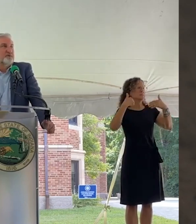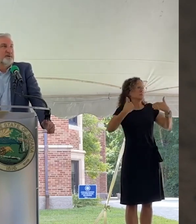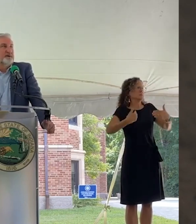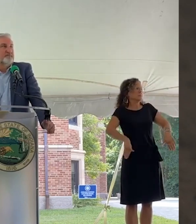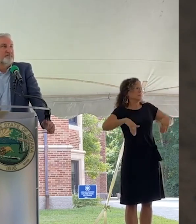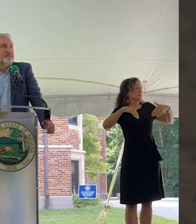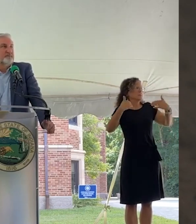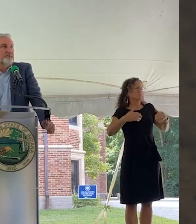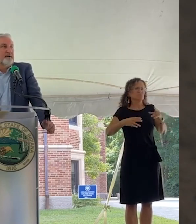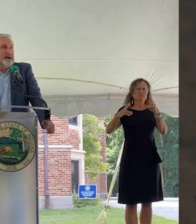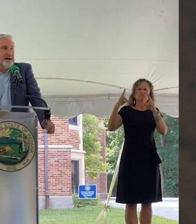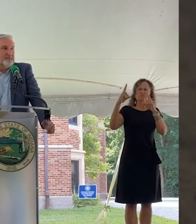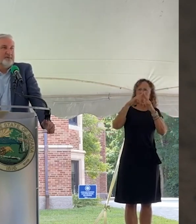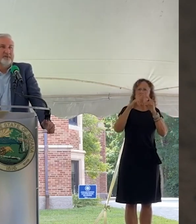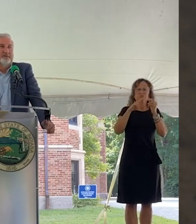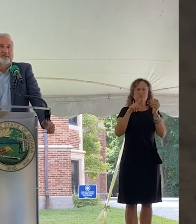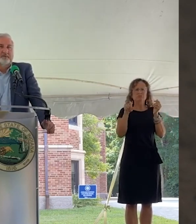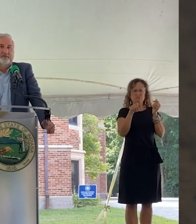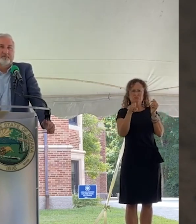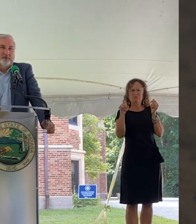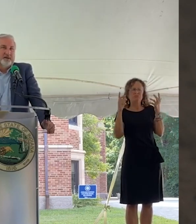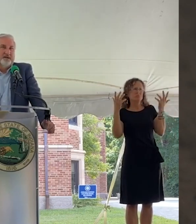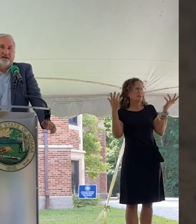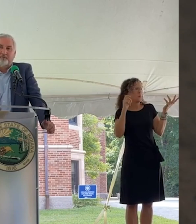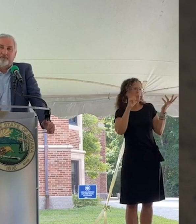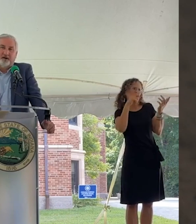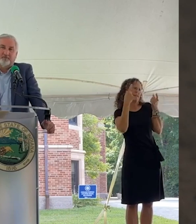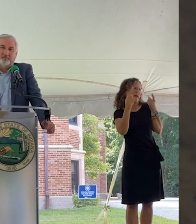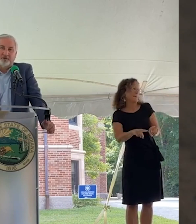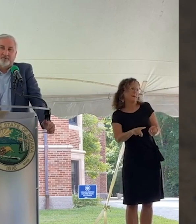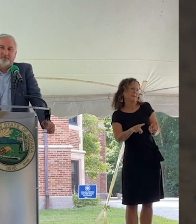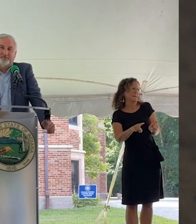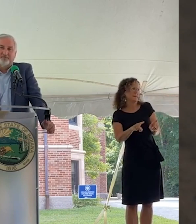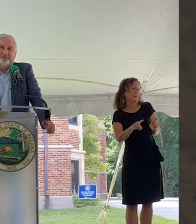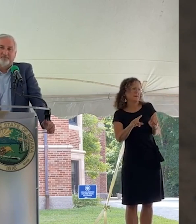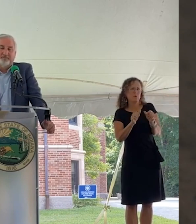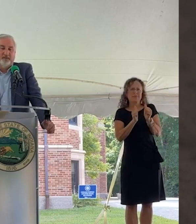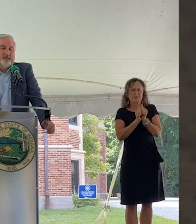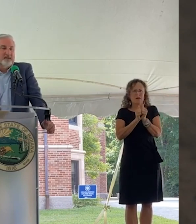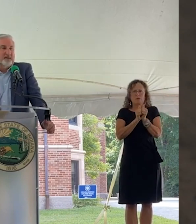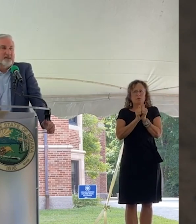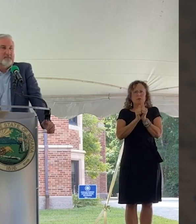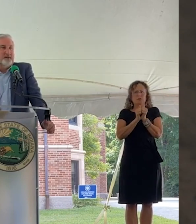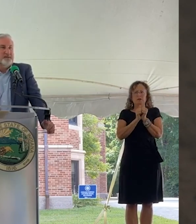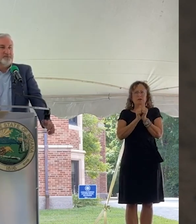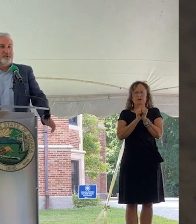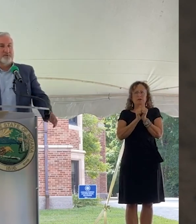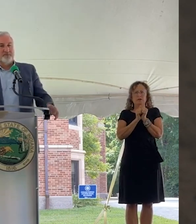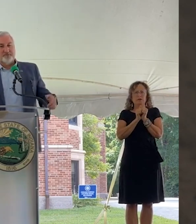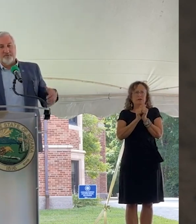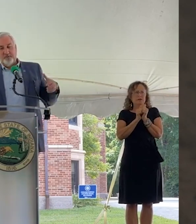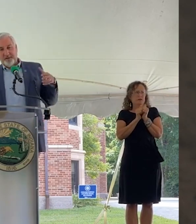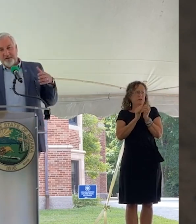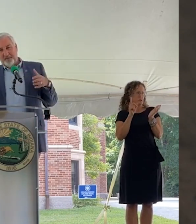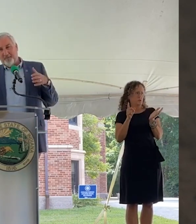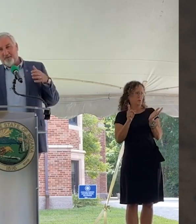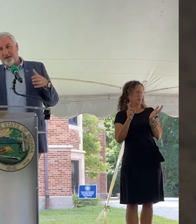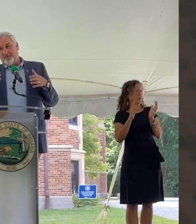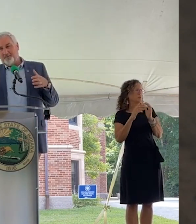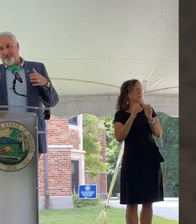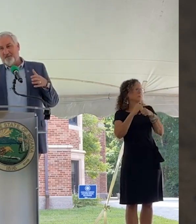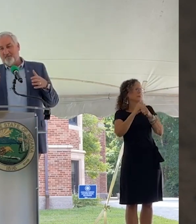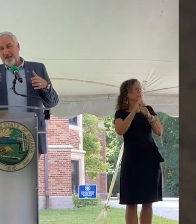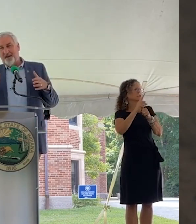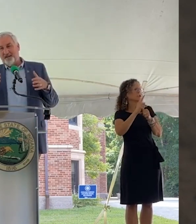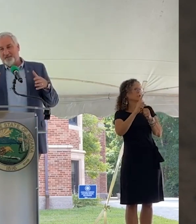simply wouldn't have happened right now without you. And making sure that so many people